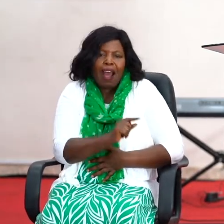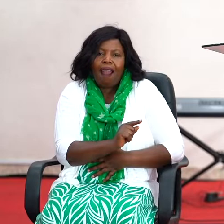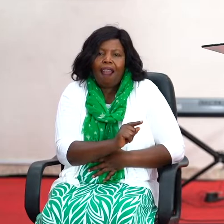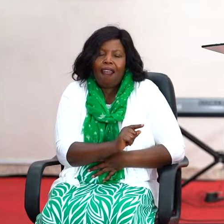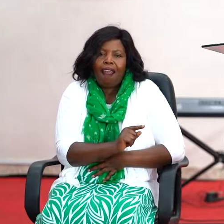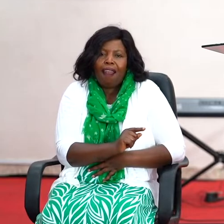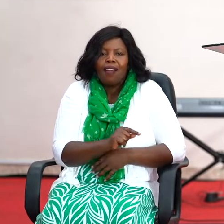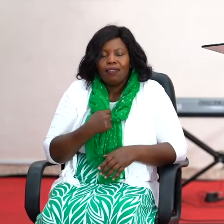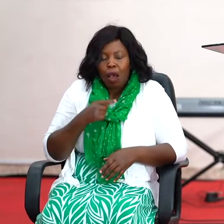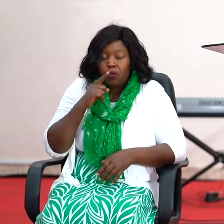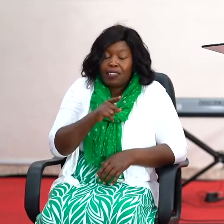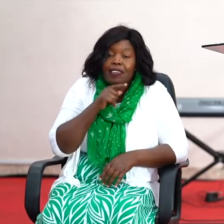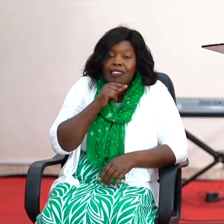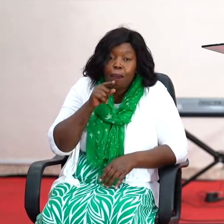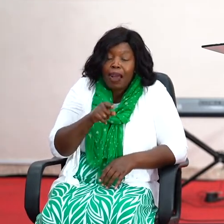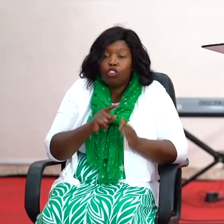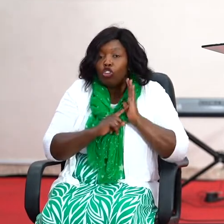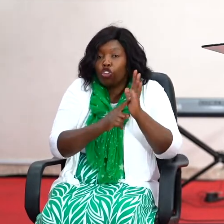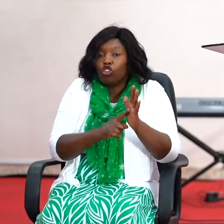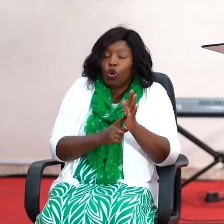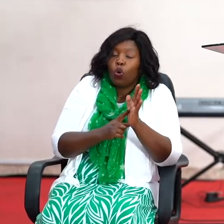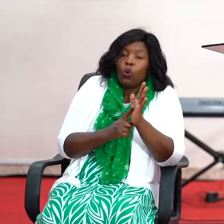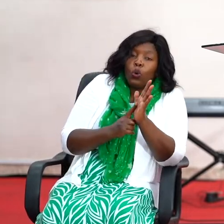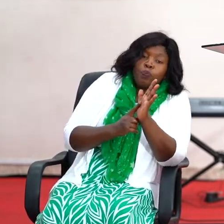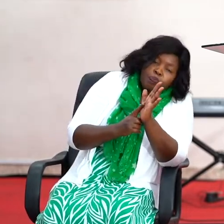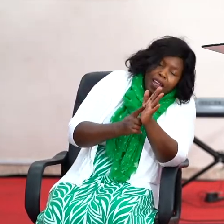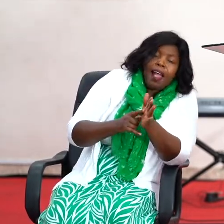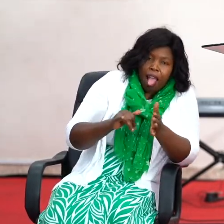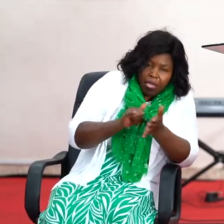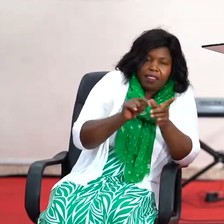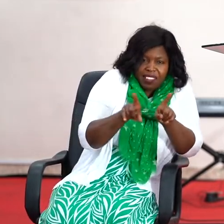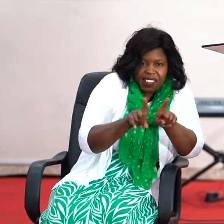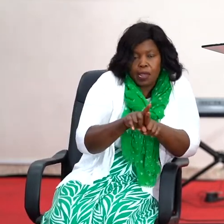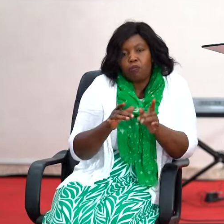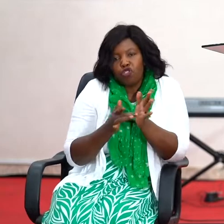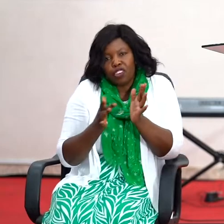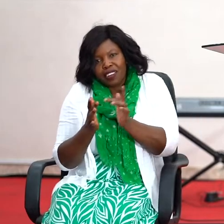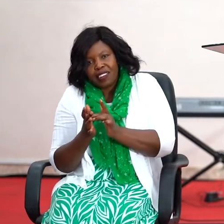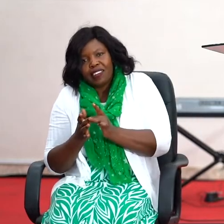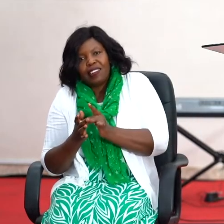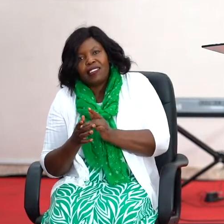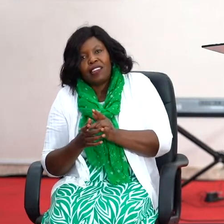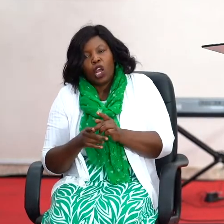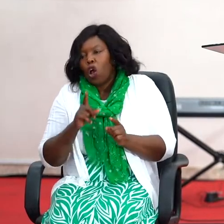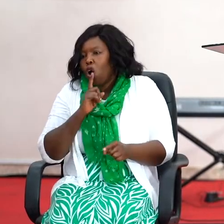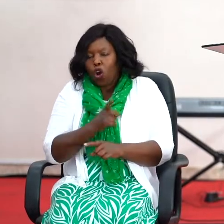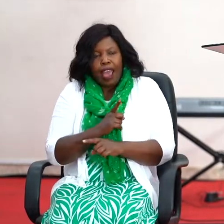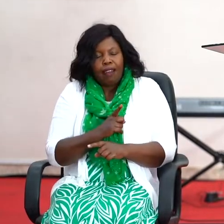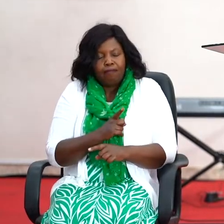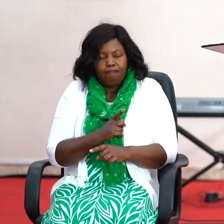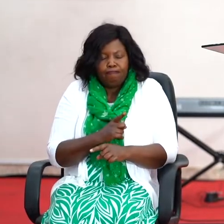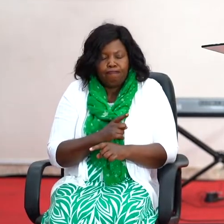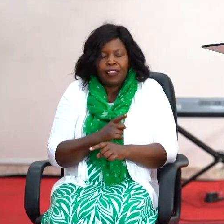see that this person, he demonstrated faith, that even Jesus, he commended him for his faith. And